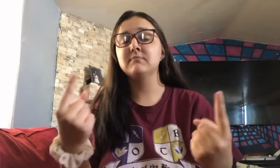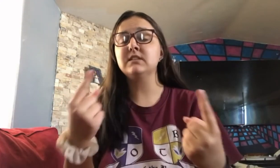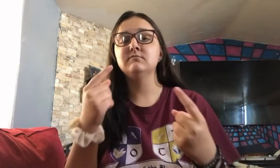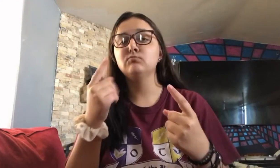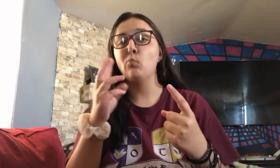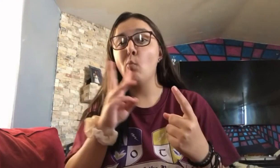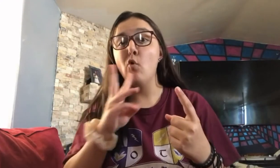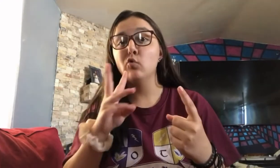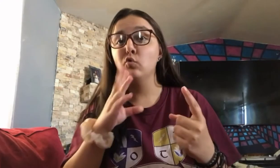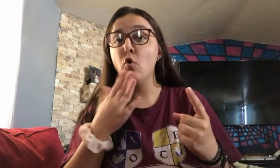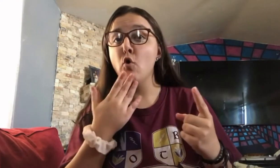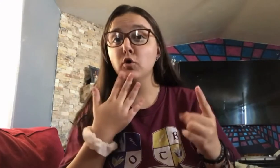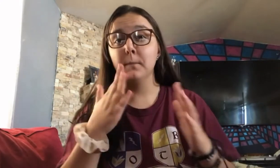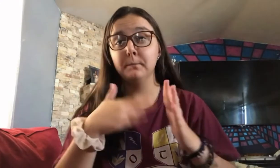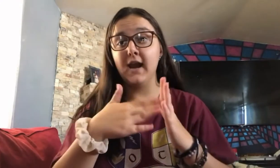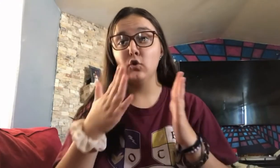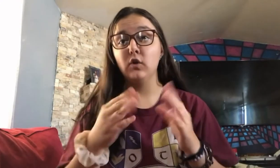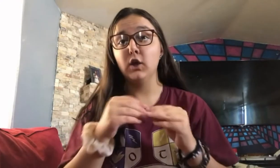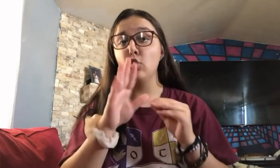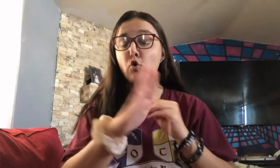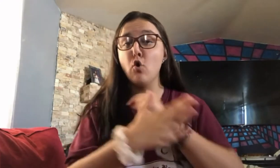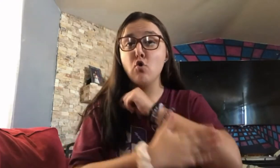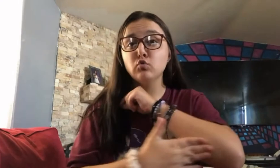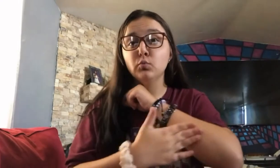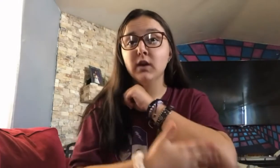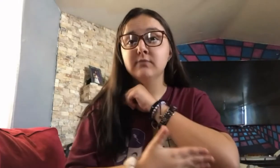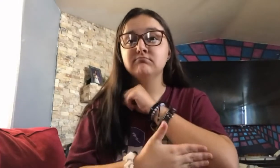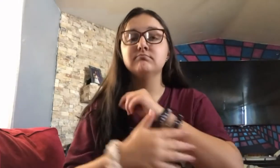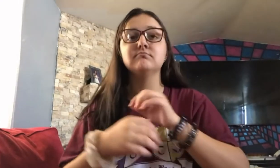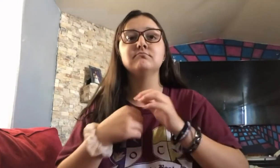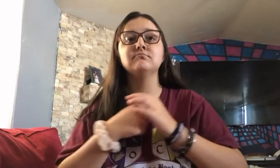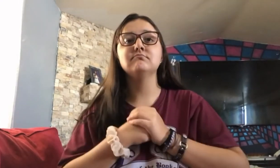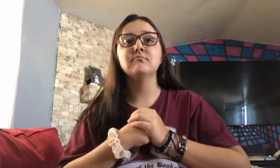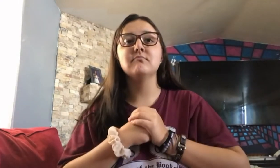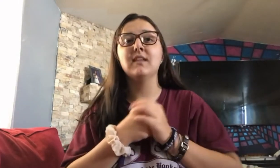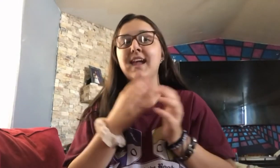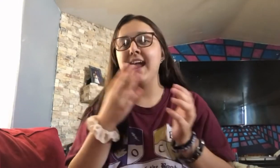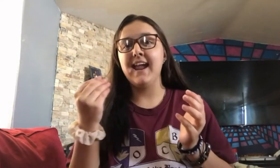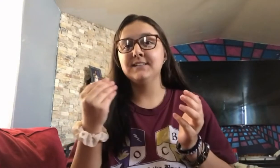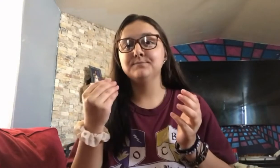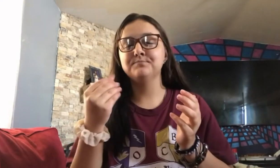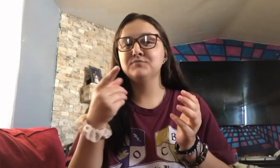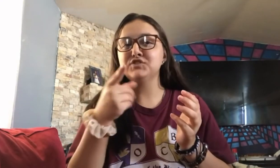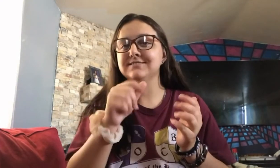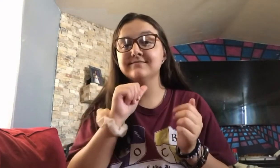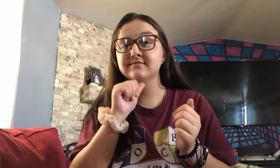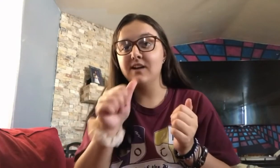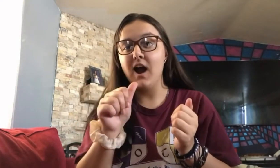is a famous artist who is a watercolor painter. She's very famous in her country.